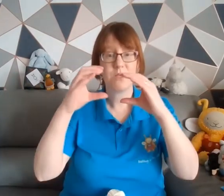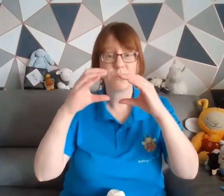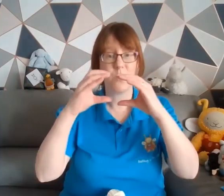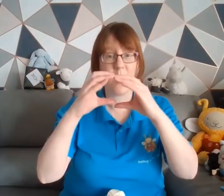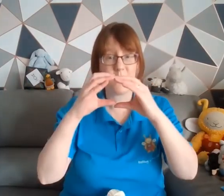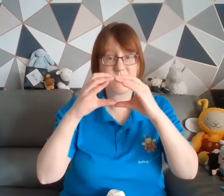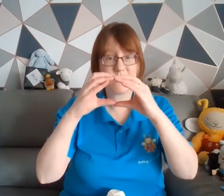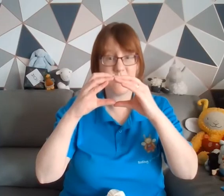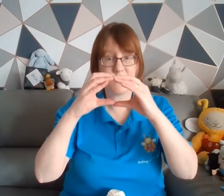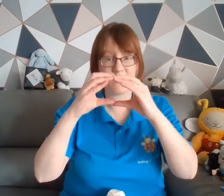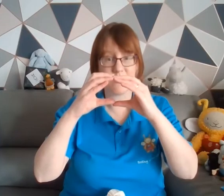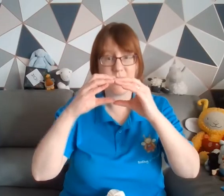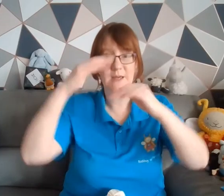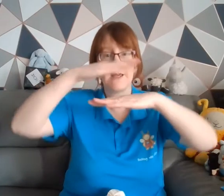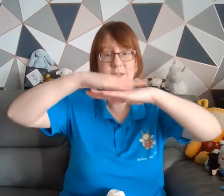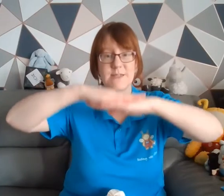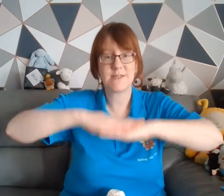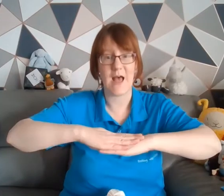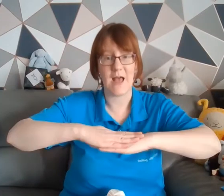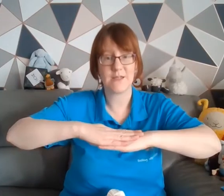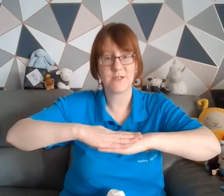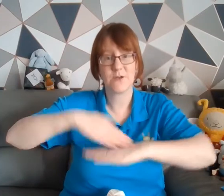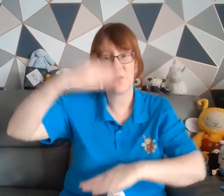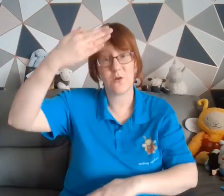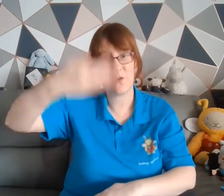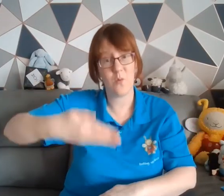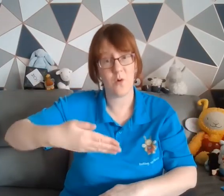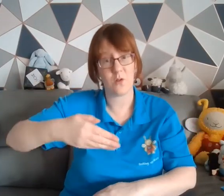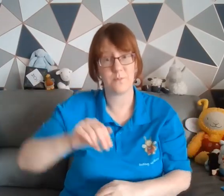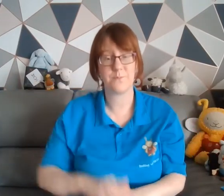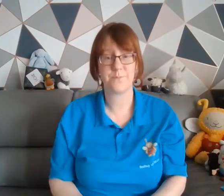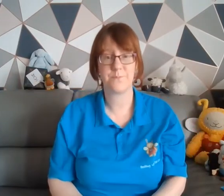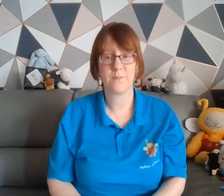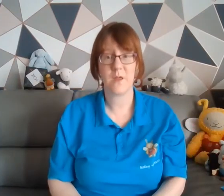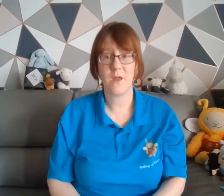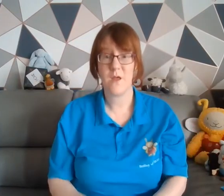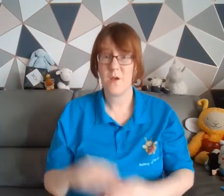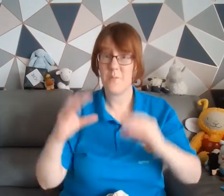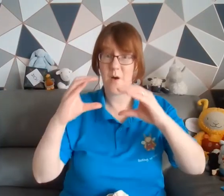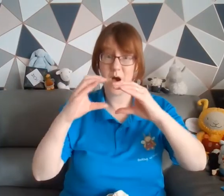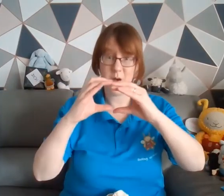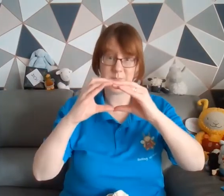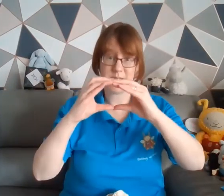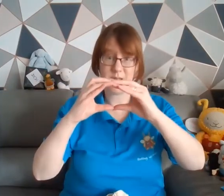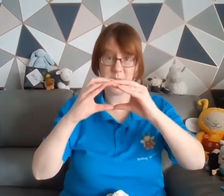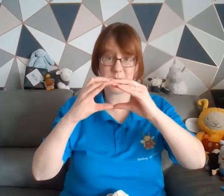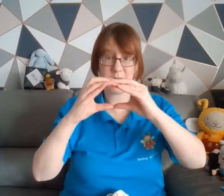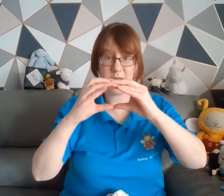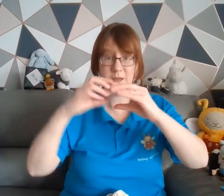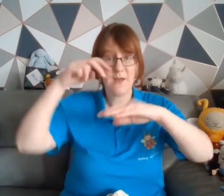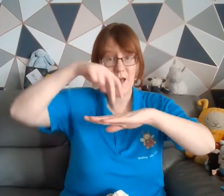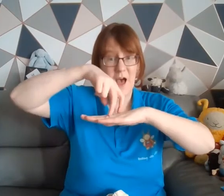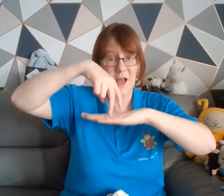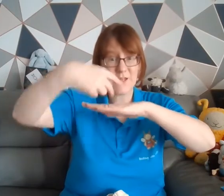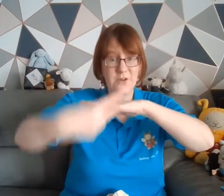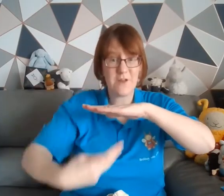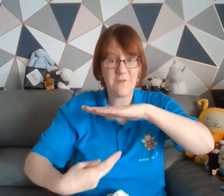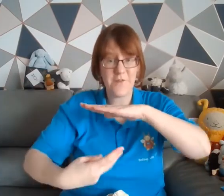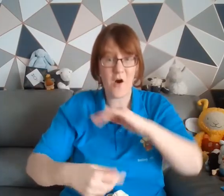So Humpty Dumpty sat on a wall, but Humpty Dumpty had a great